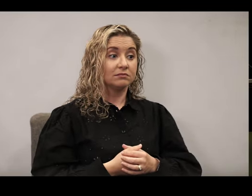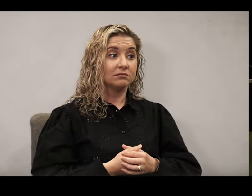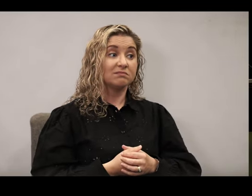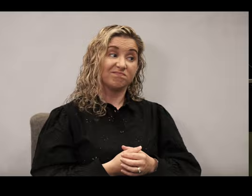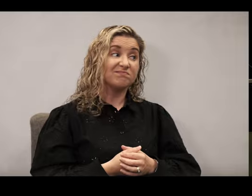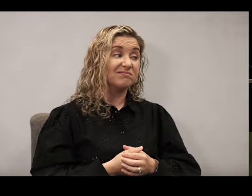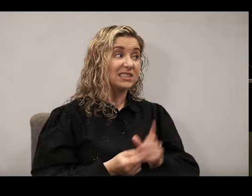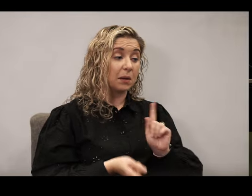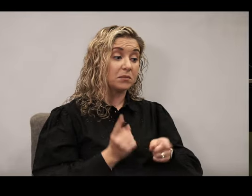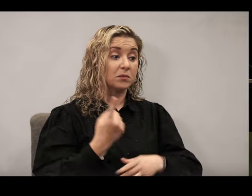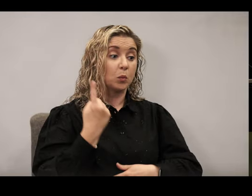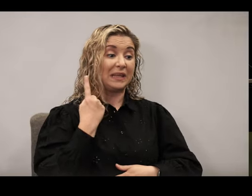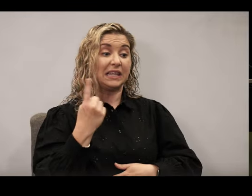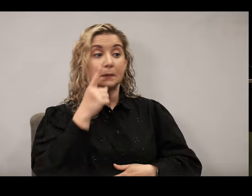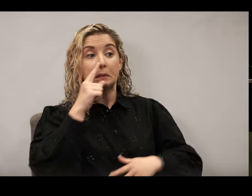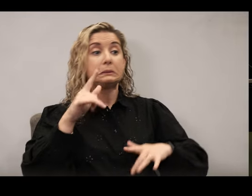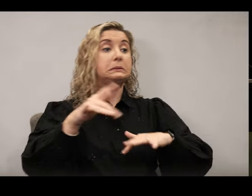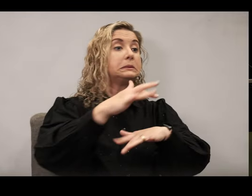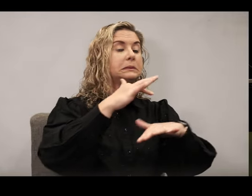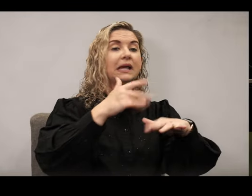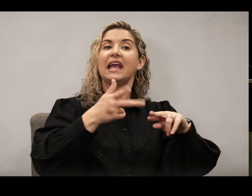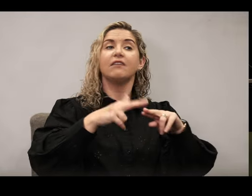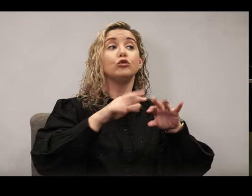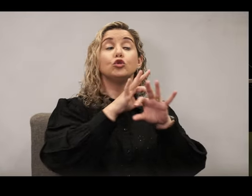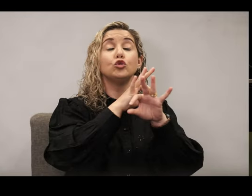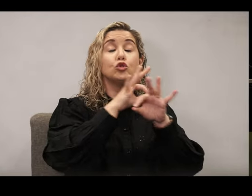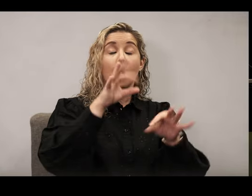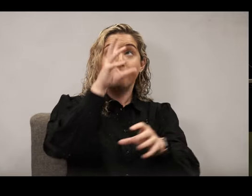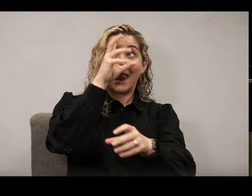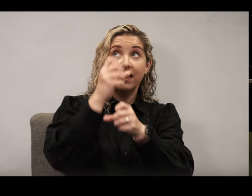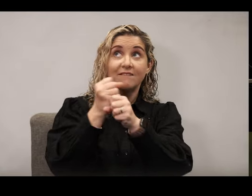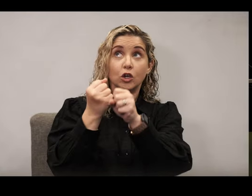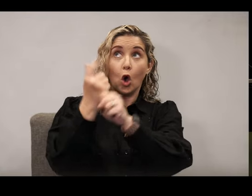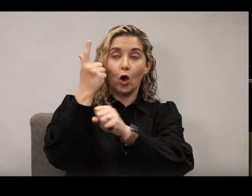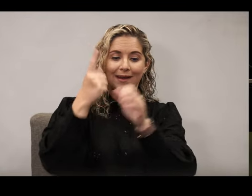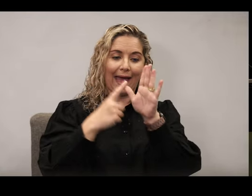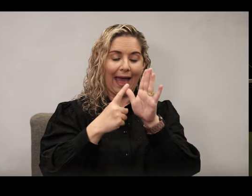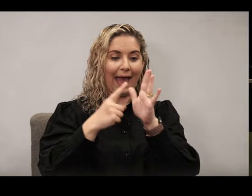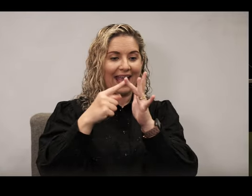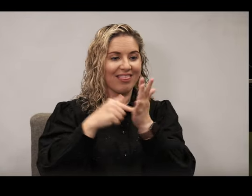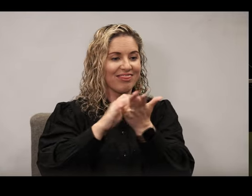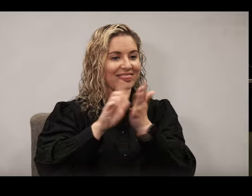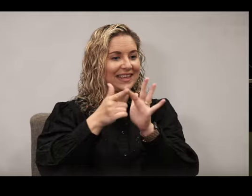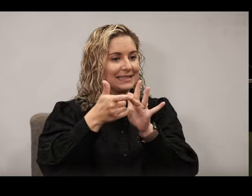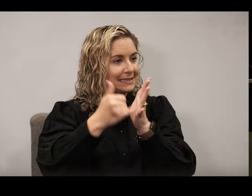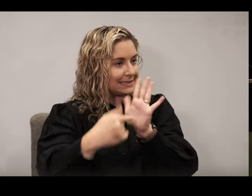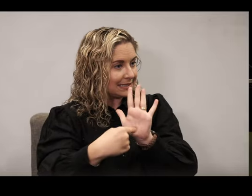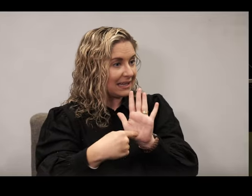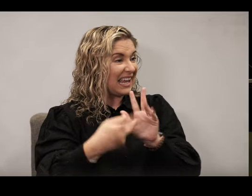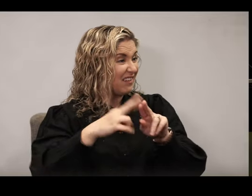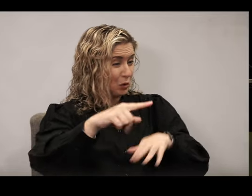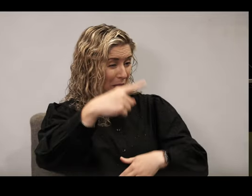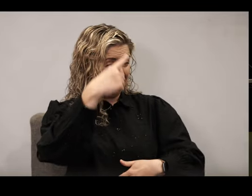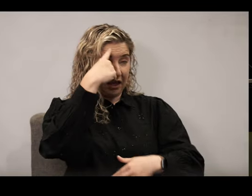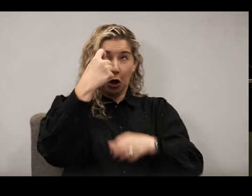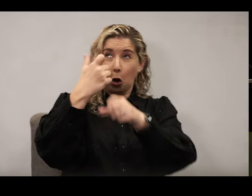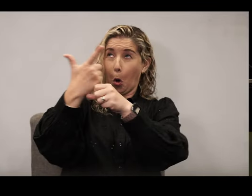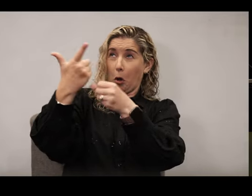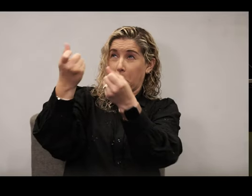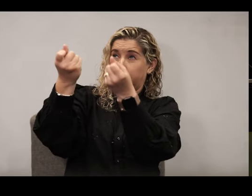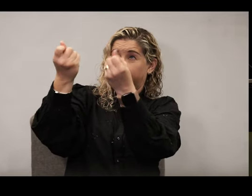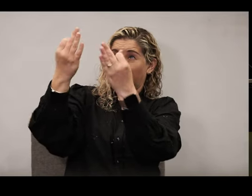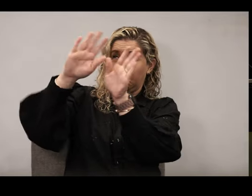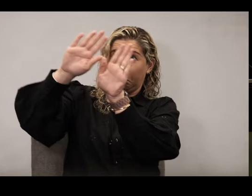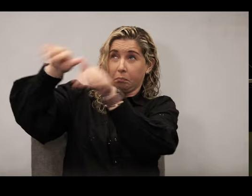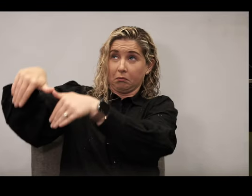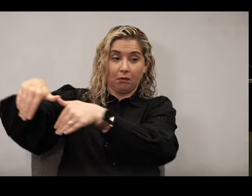of our society. Now, if you're an atheist and you believe the world has come about through random chance and that there's no God and that the thought